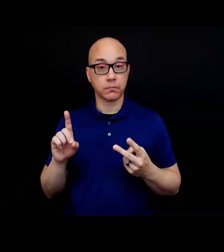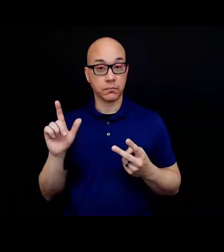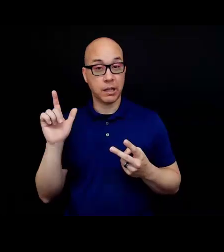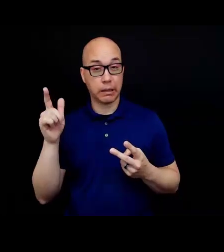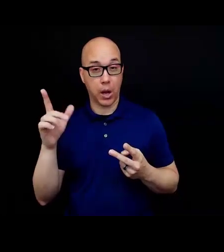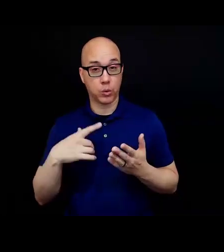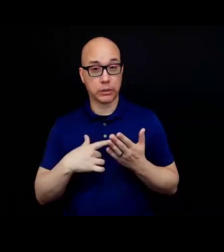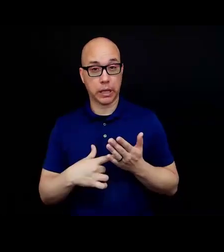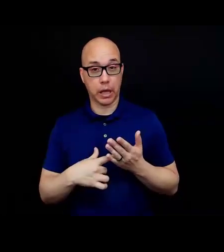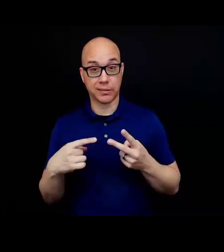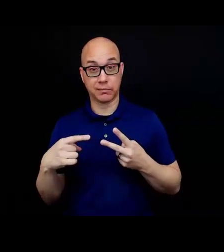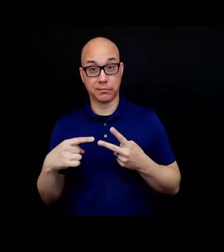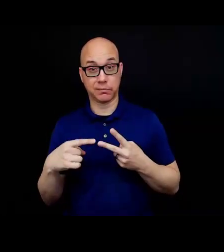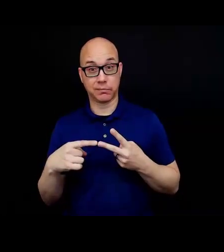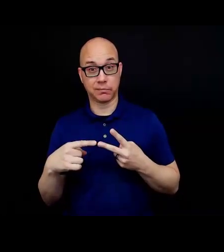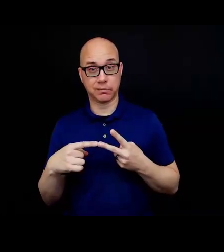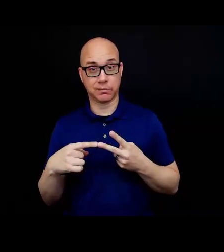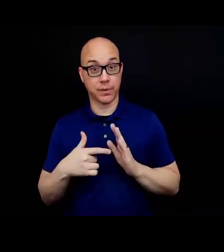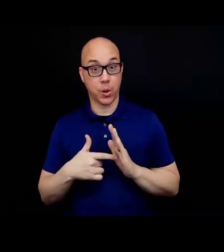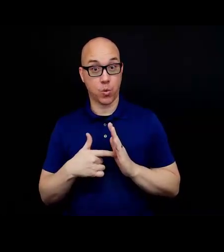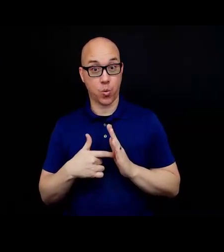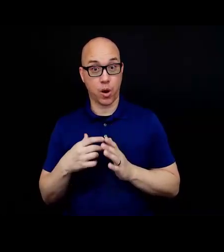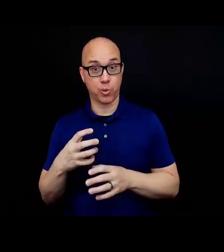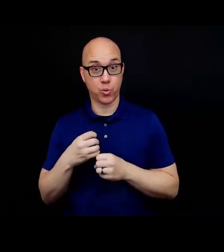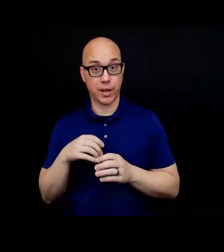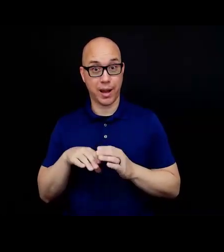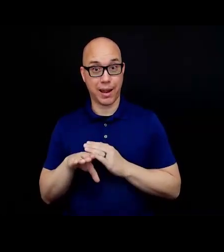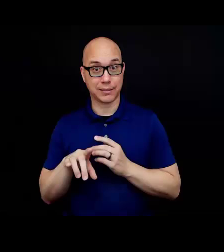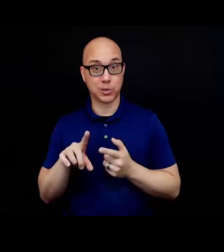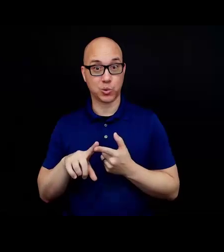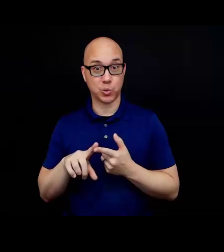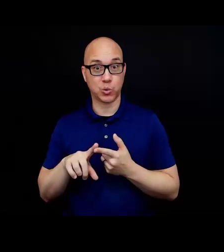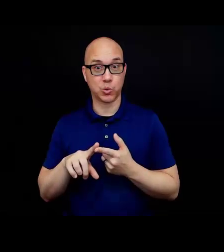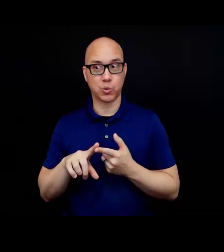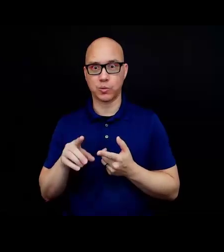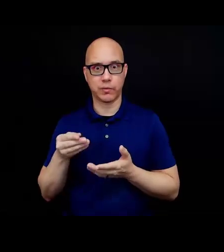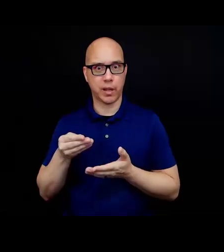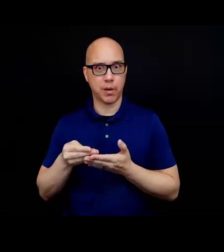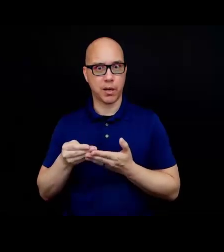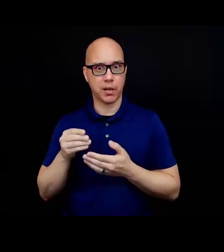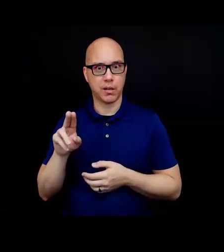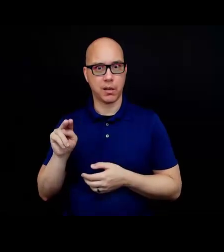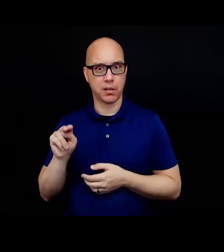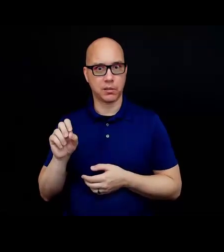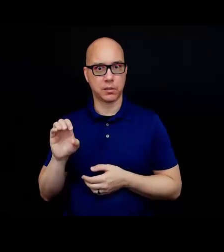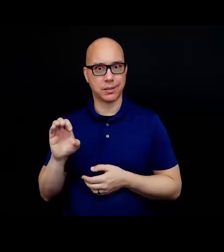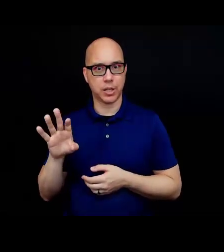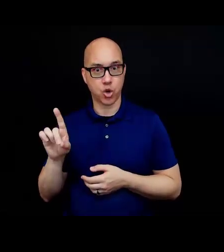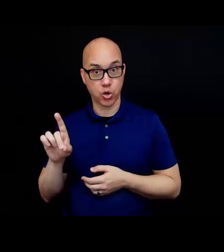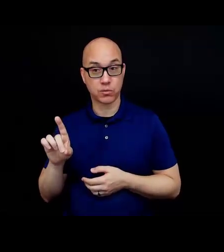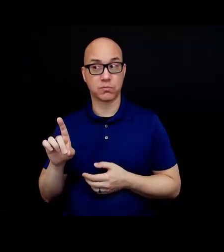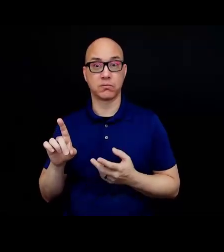unsecured, what the requirements are to get access to those unsecured, what are the benefits to the